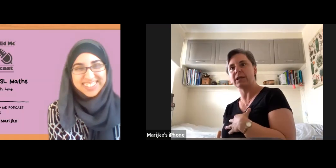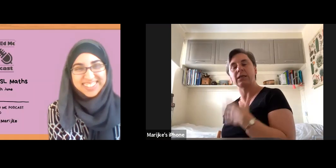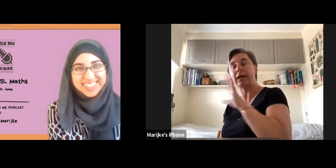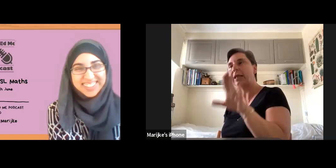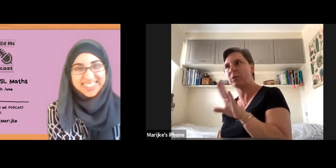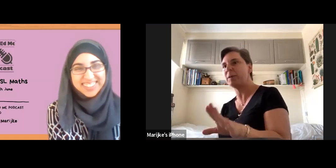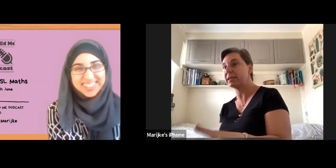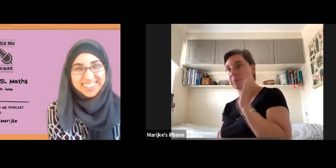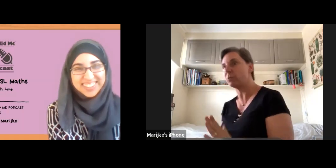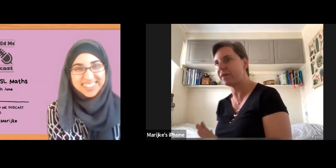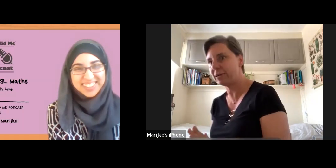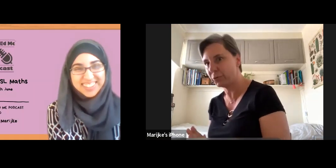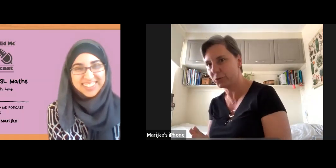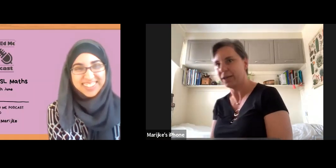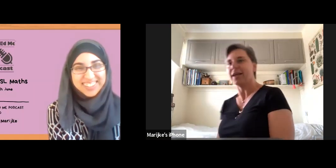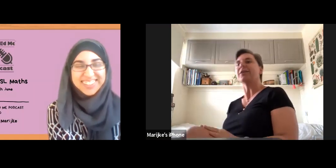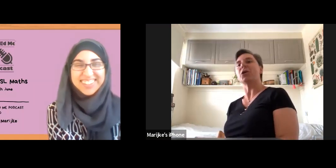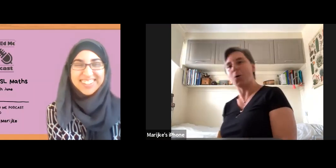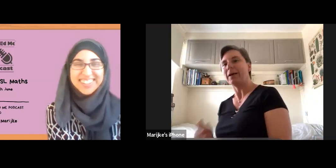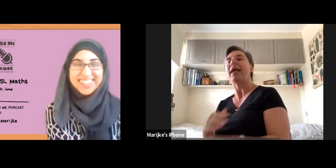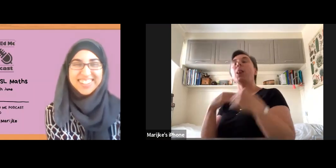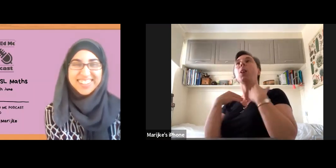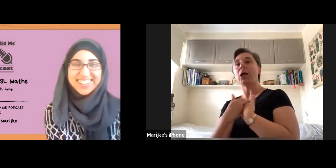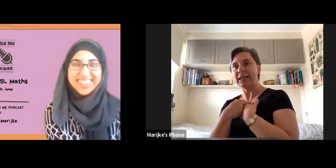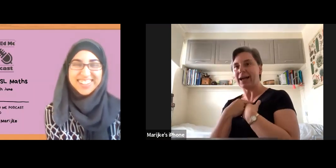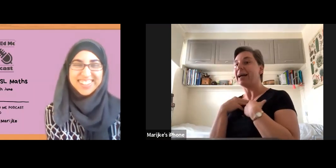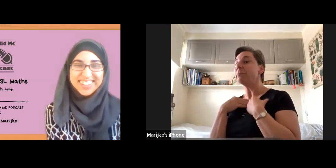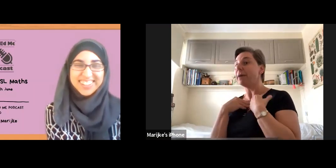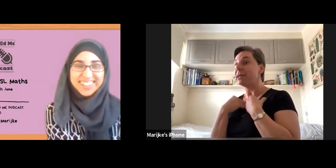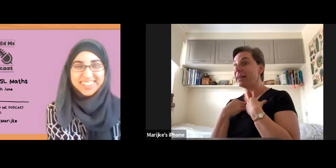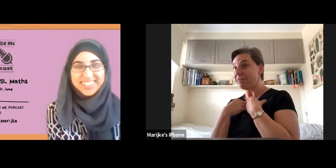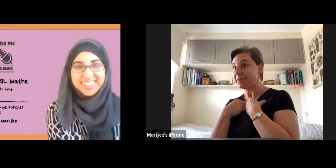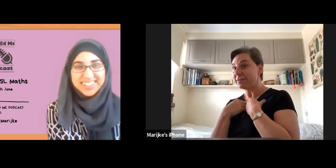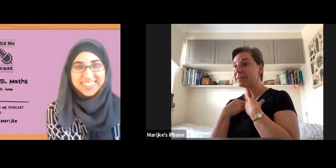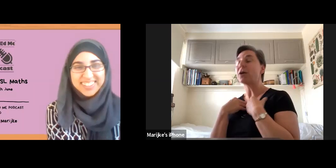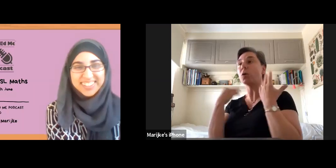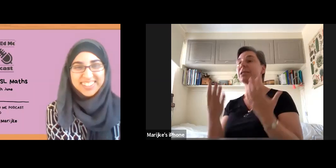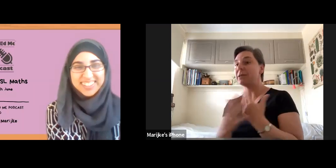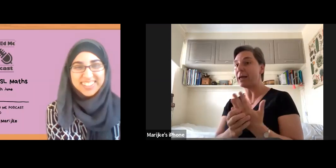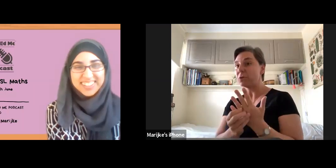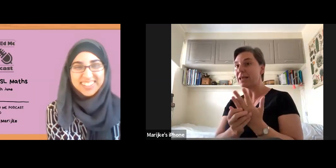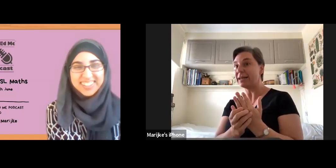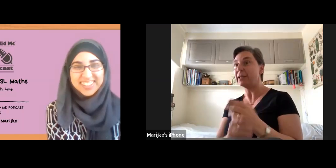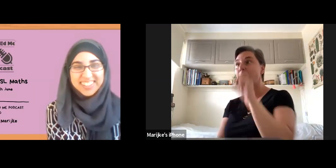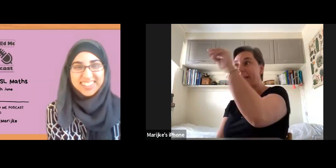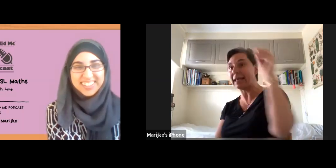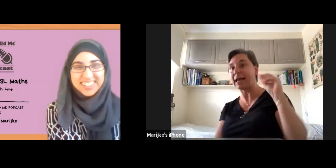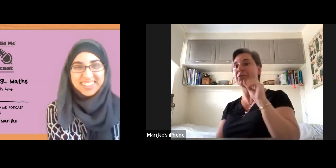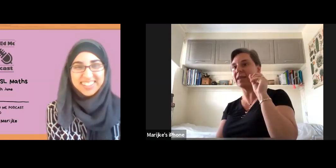now, I cannot repeat it here, but it was very rude. So luckily I had my year 11s constantly when I was signing, picking out things